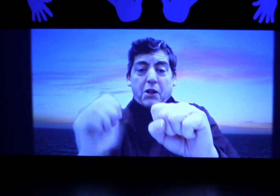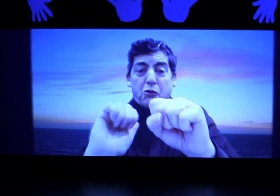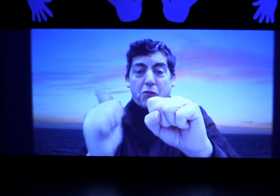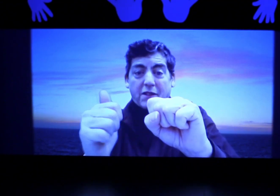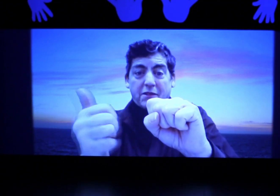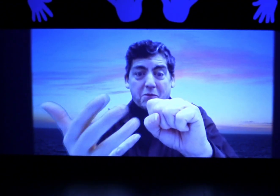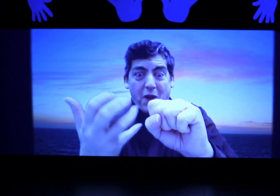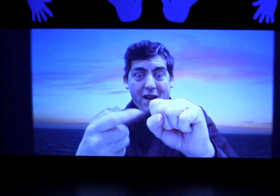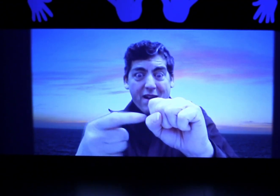Let's race.